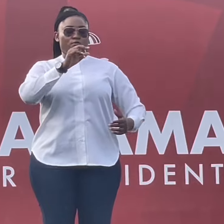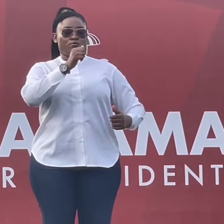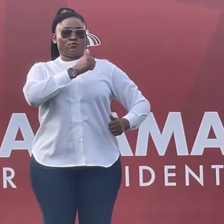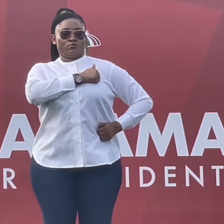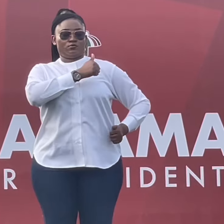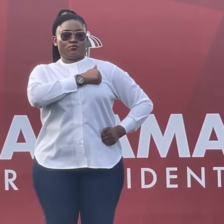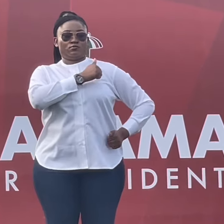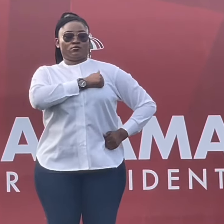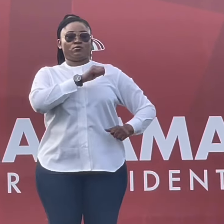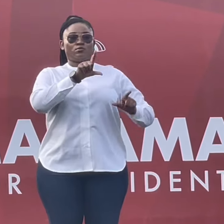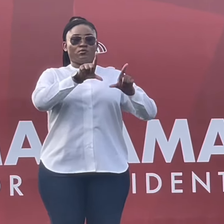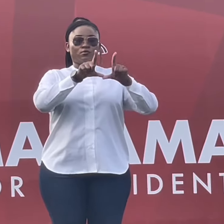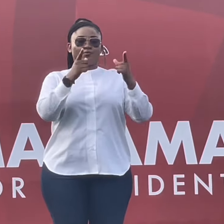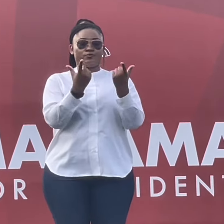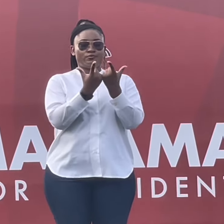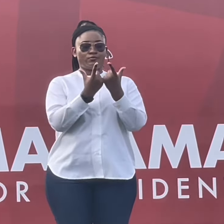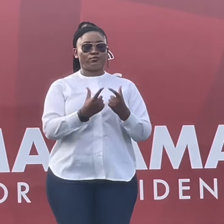Forces.